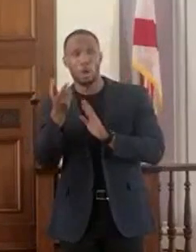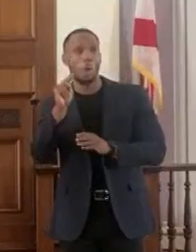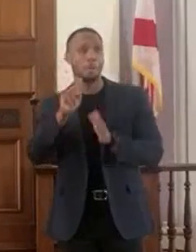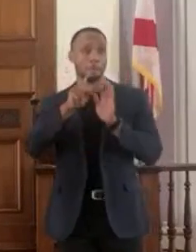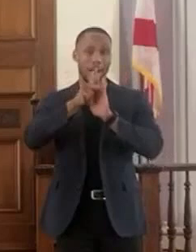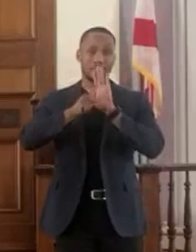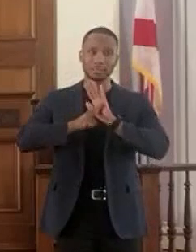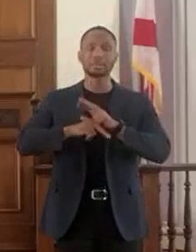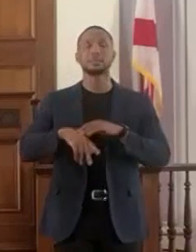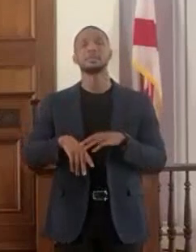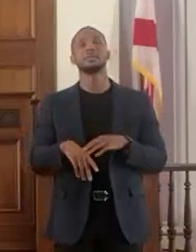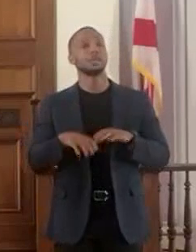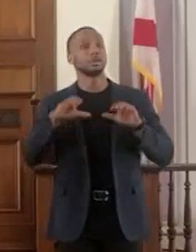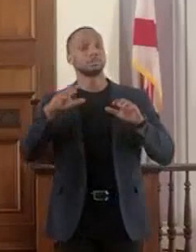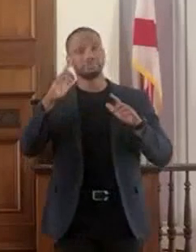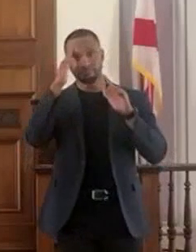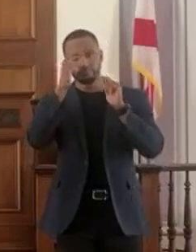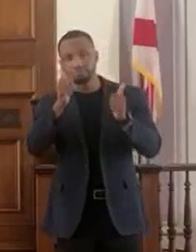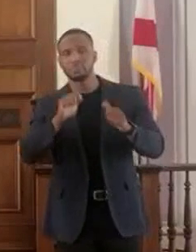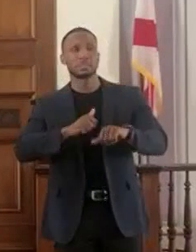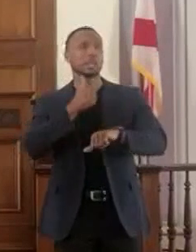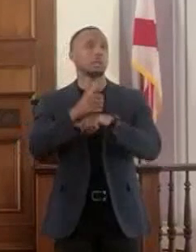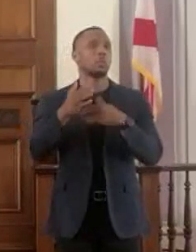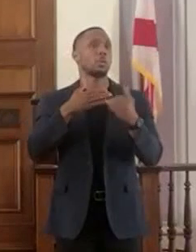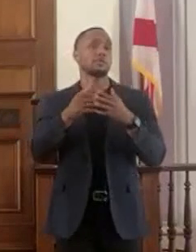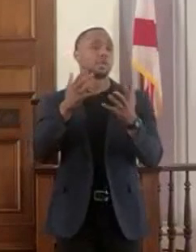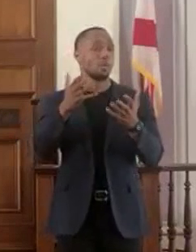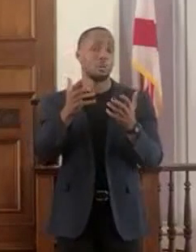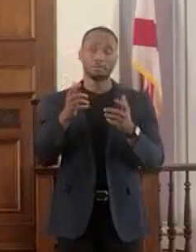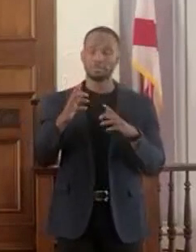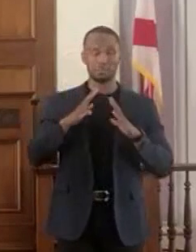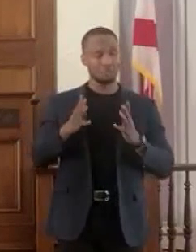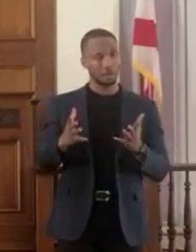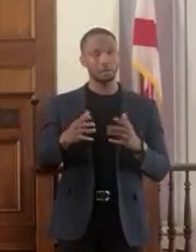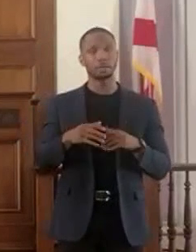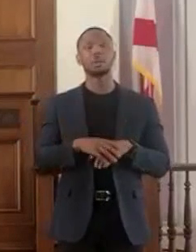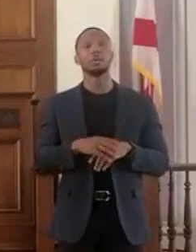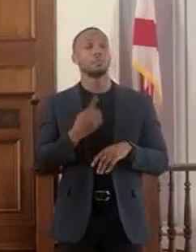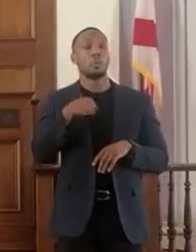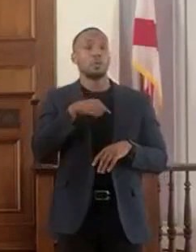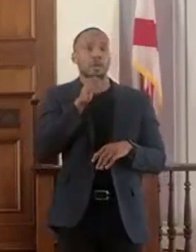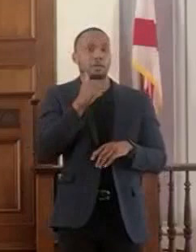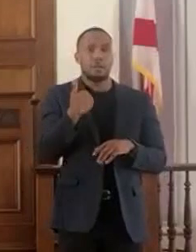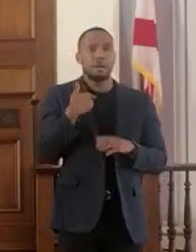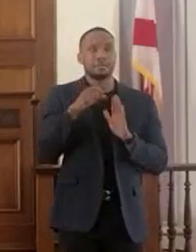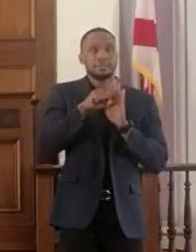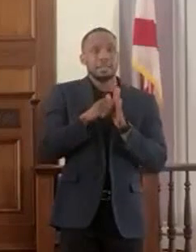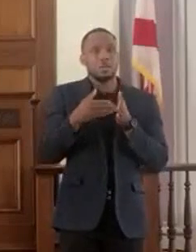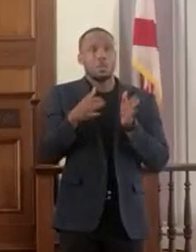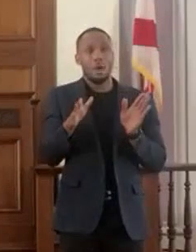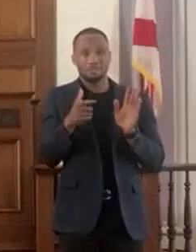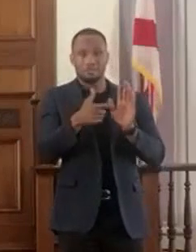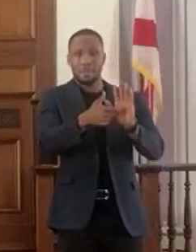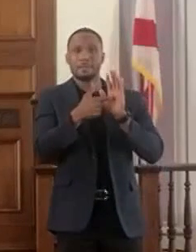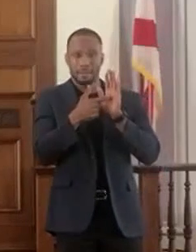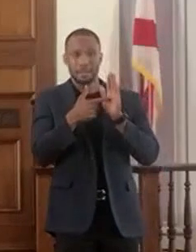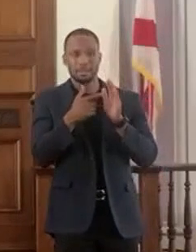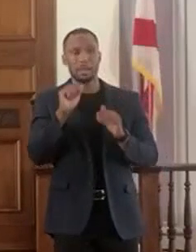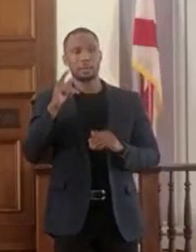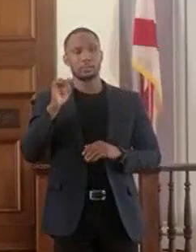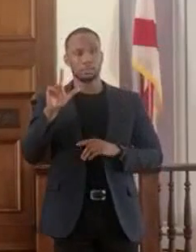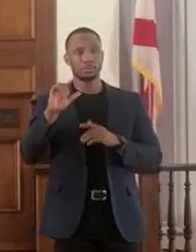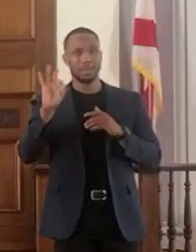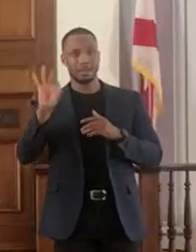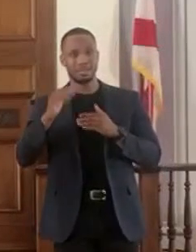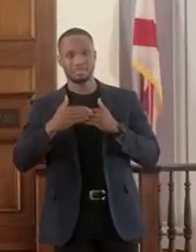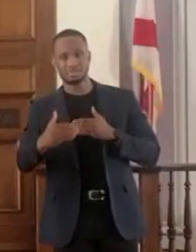and put what they want in place. That's perfectly all right. We're just not going to have a state mandate after April 9th.